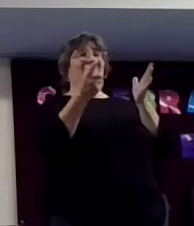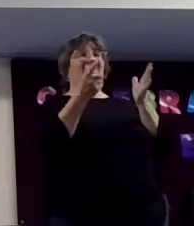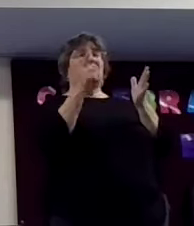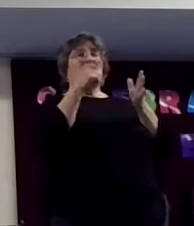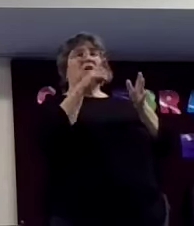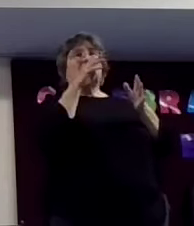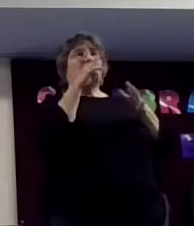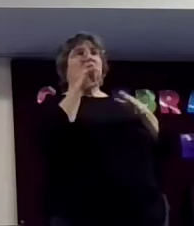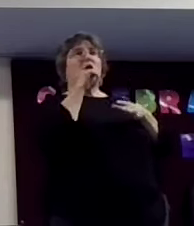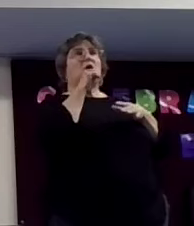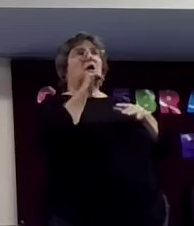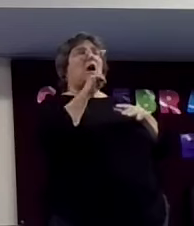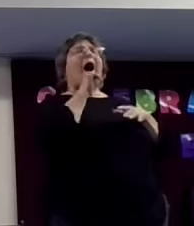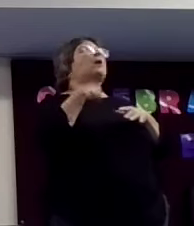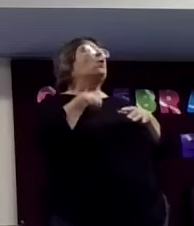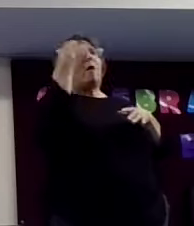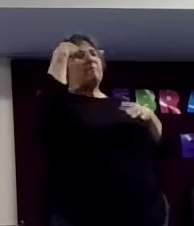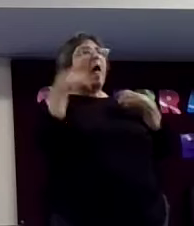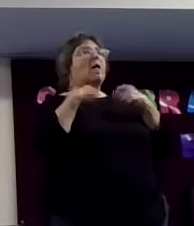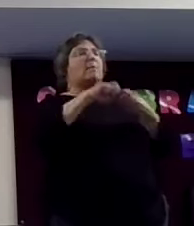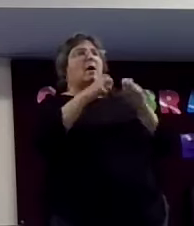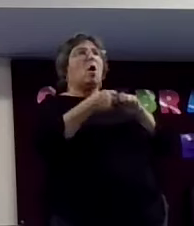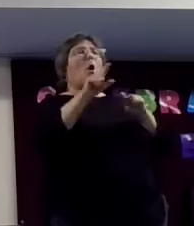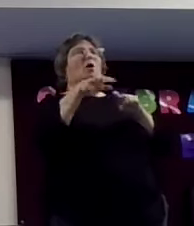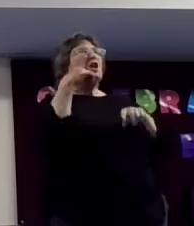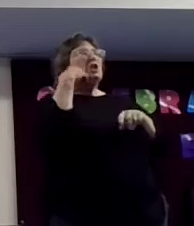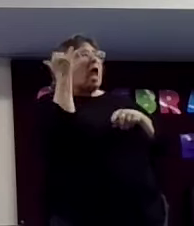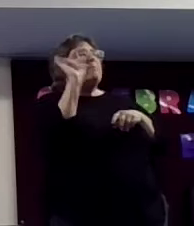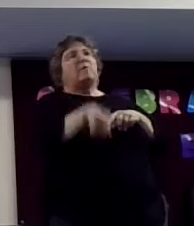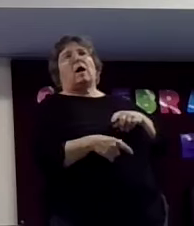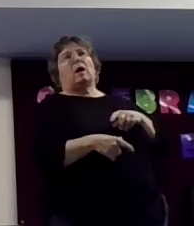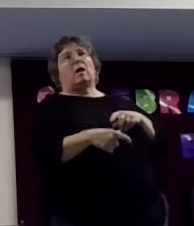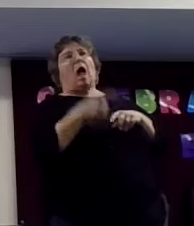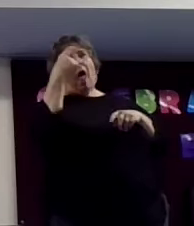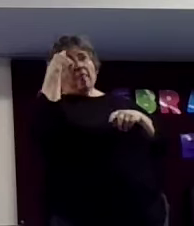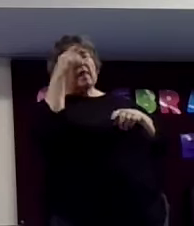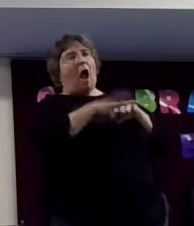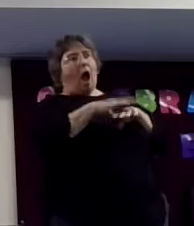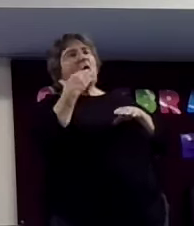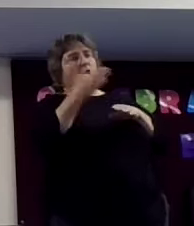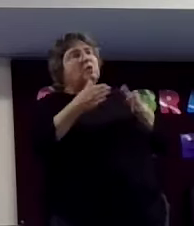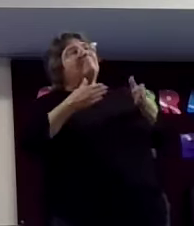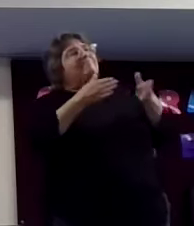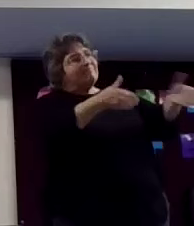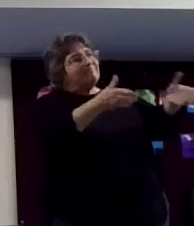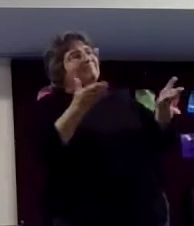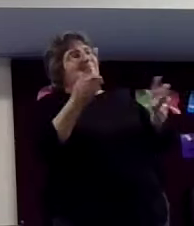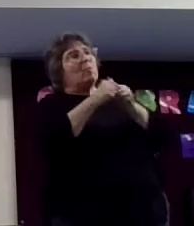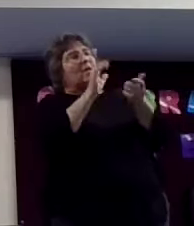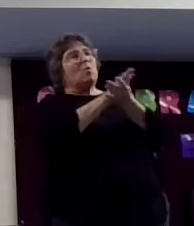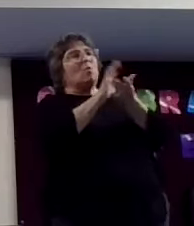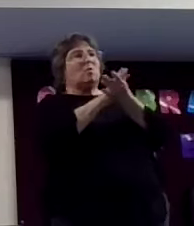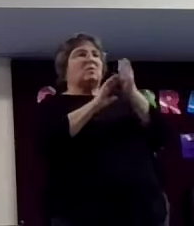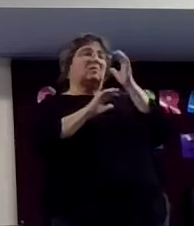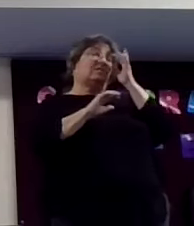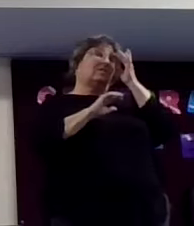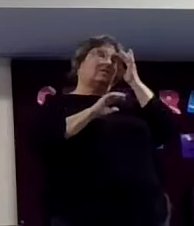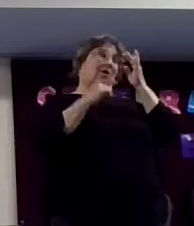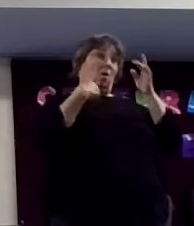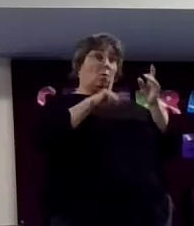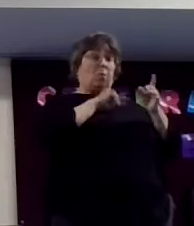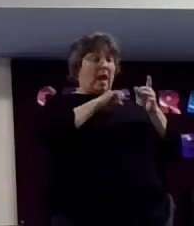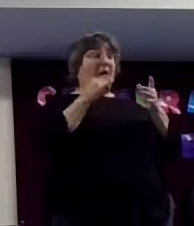should pretend you don't have a mental health problem or you should be somehow ashamed of it. So I think we're on a really good track with the schools, but